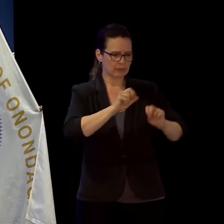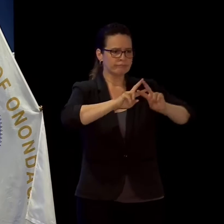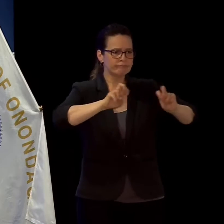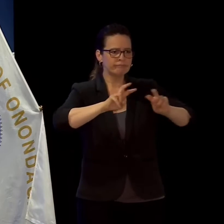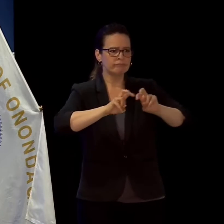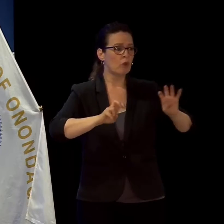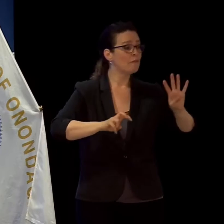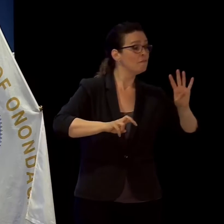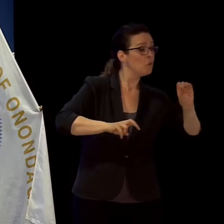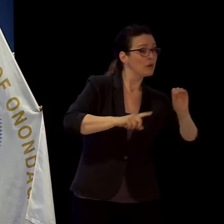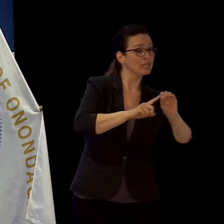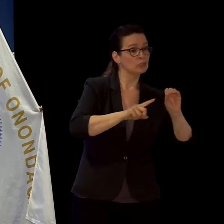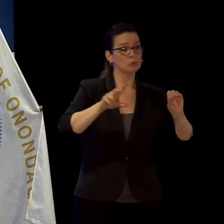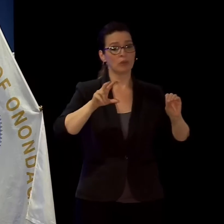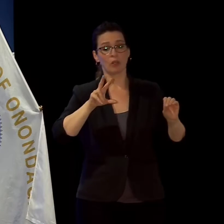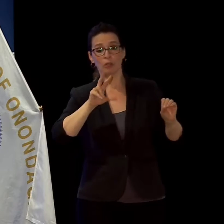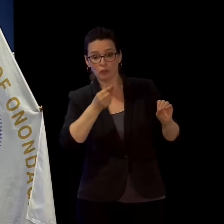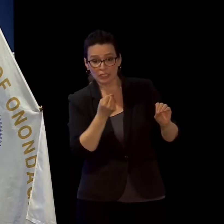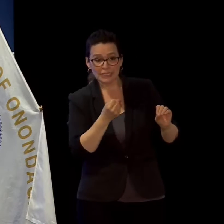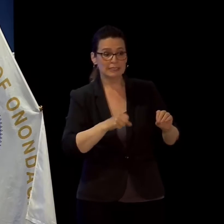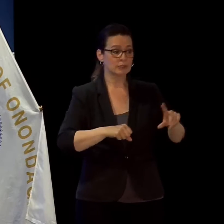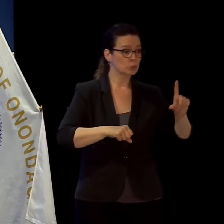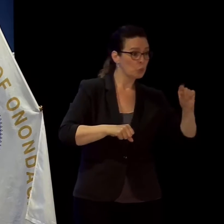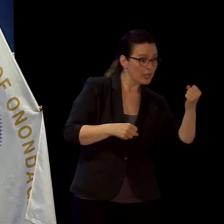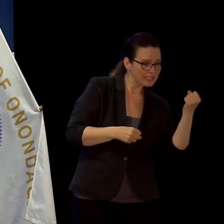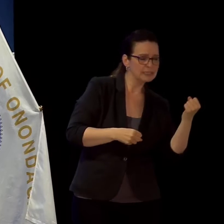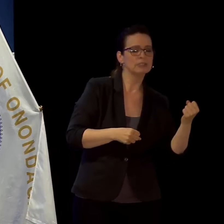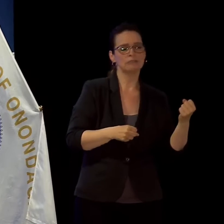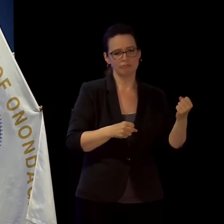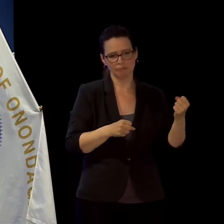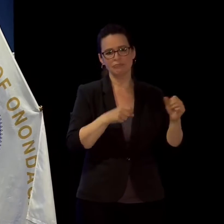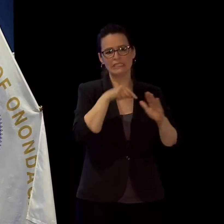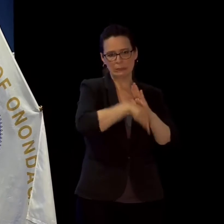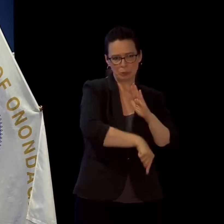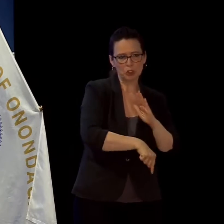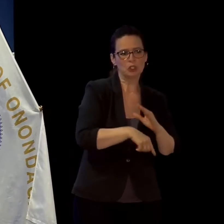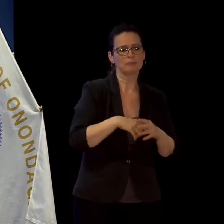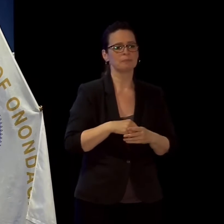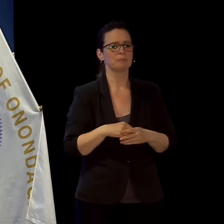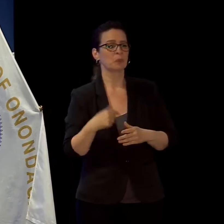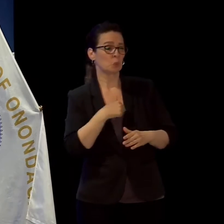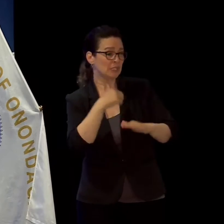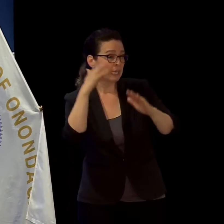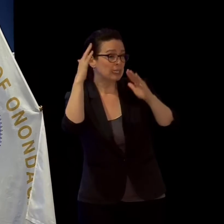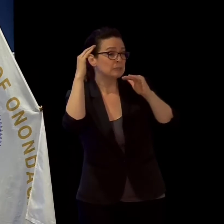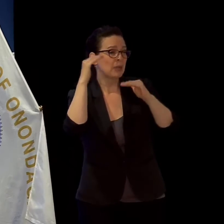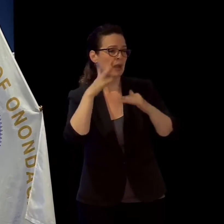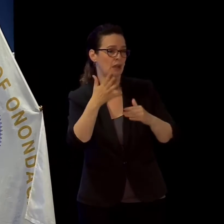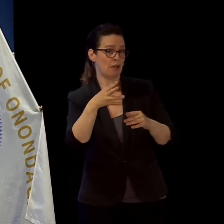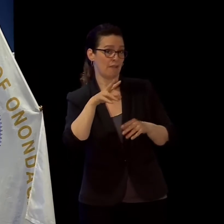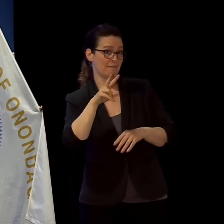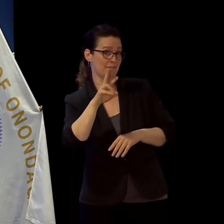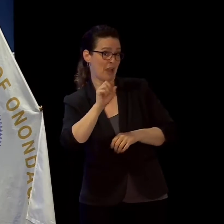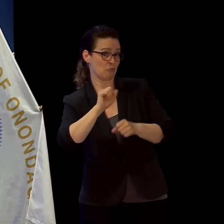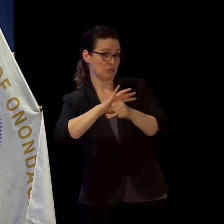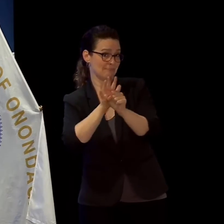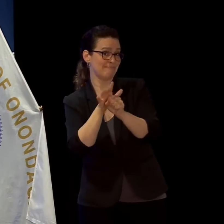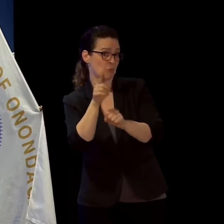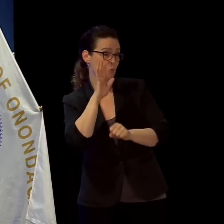see this get into the younger demographic right now. You're going to have unvaccinated folks get